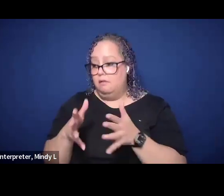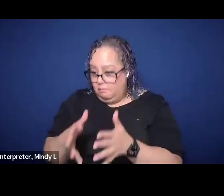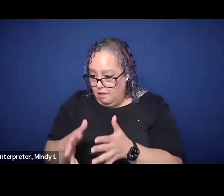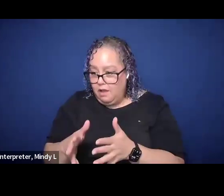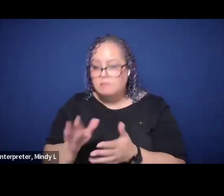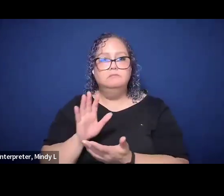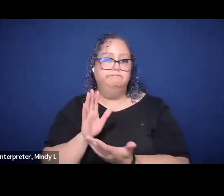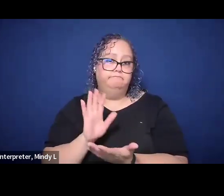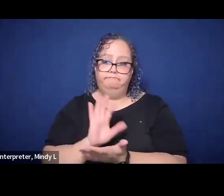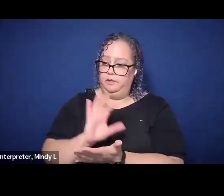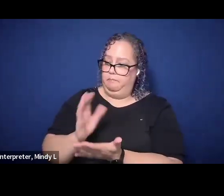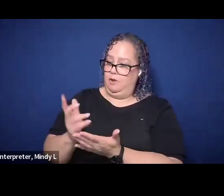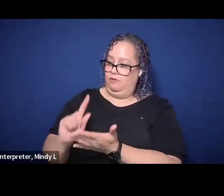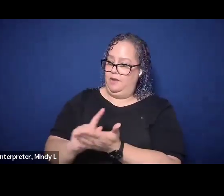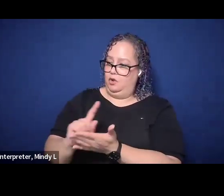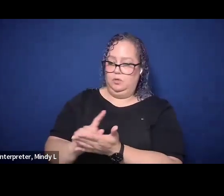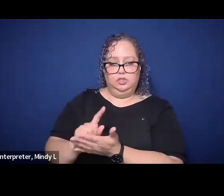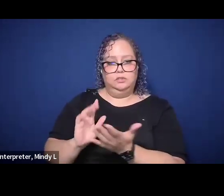possible.